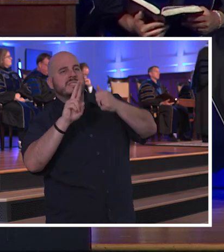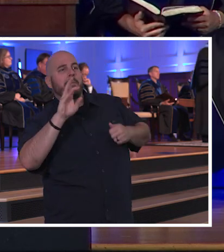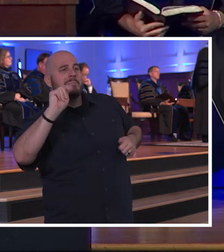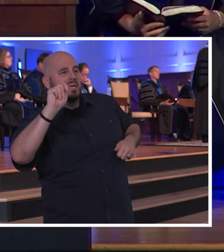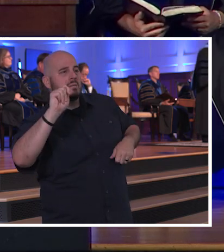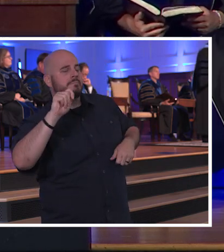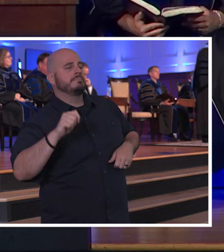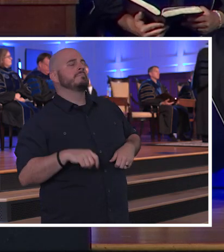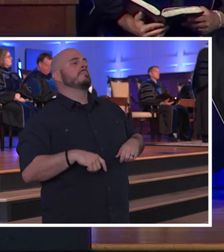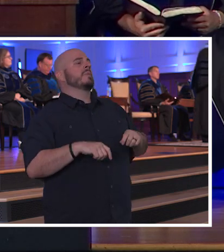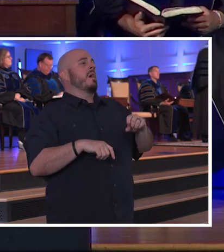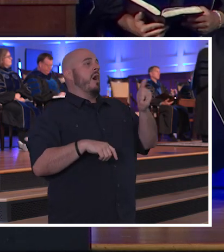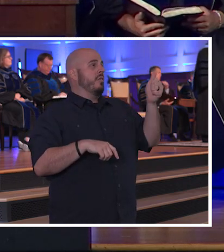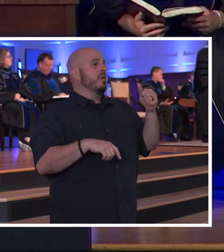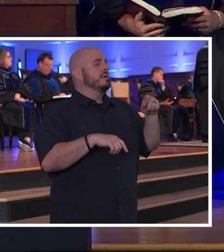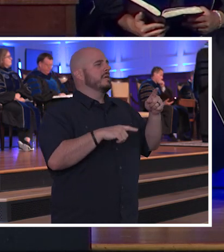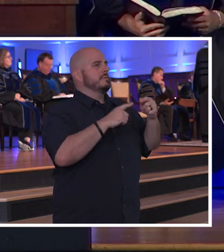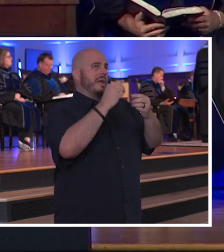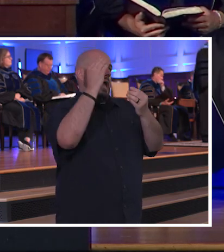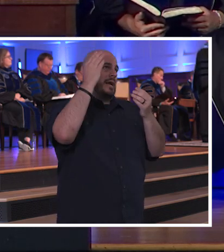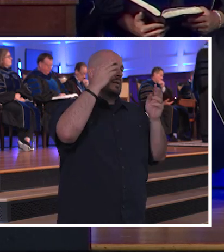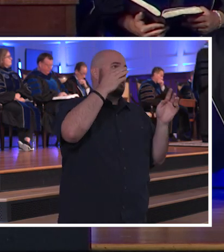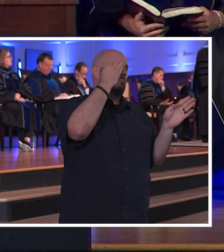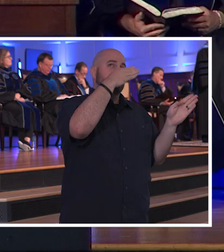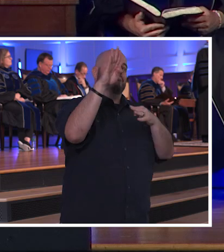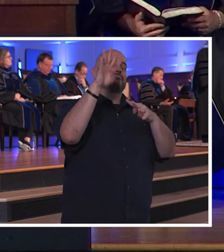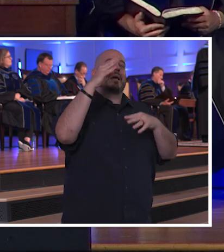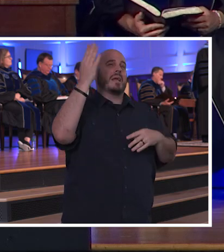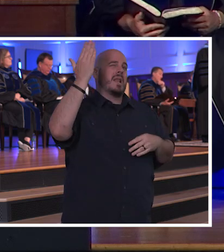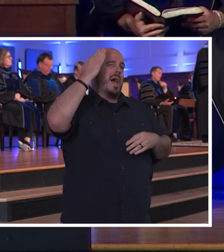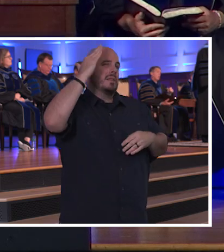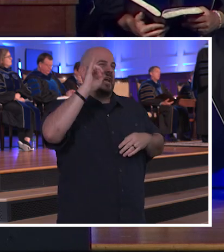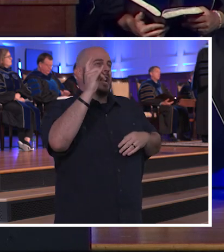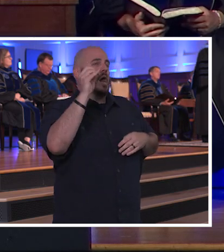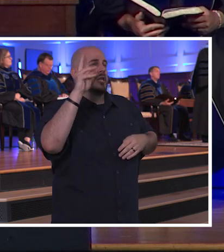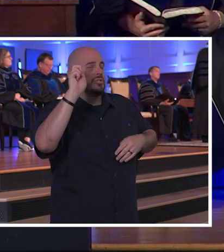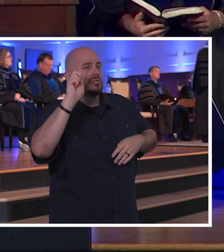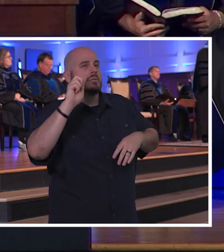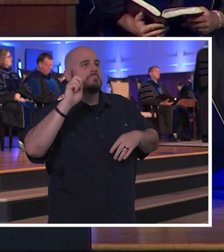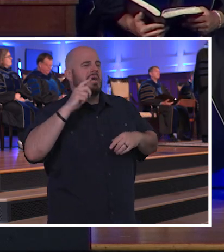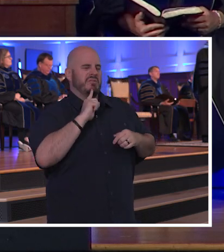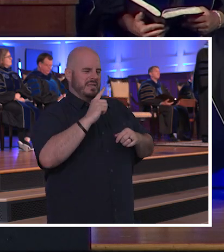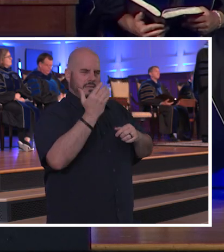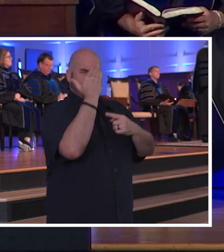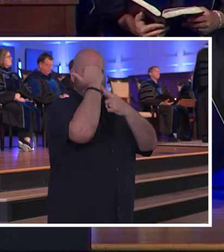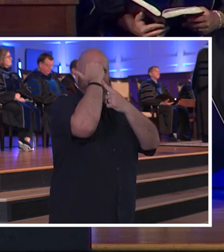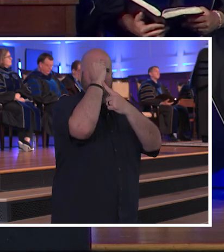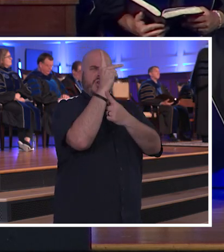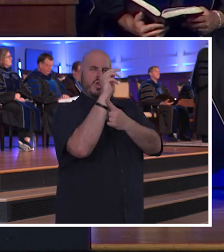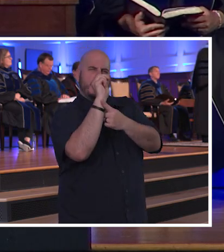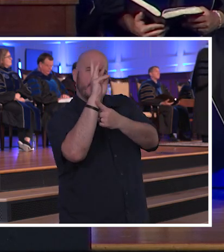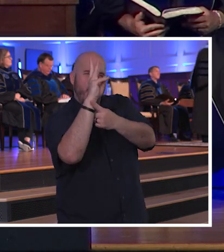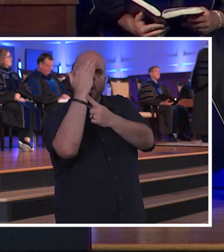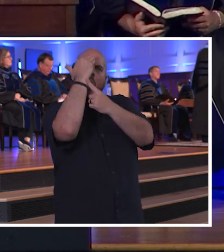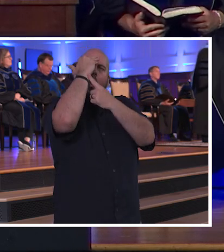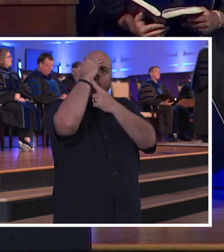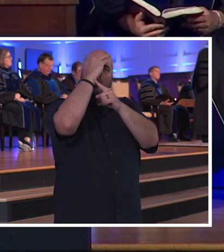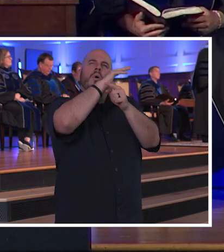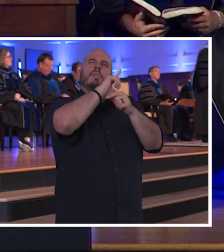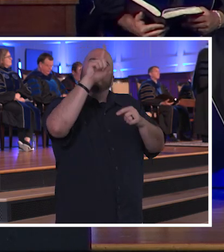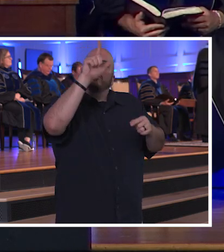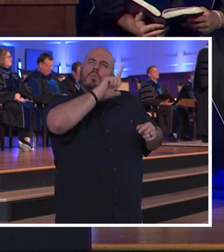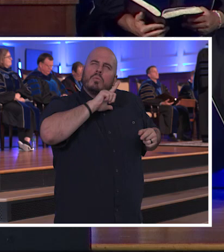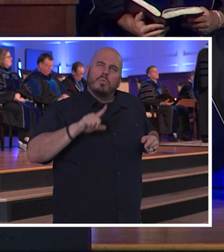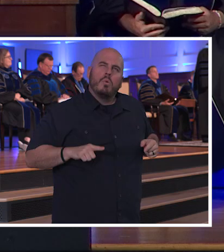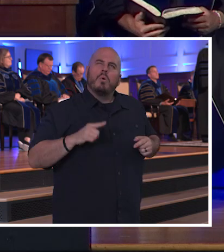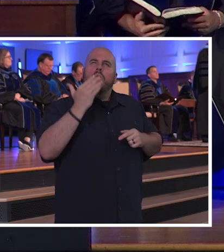says acknowledge the Lord. But I really like the idea of know the Lord. Know the Lord and know Him